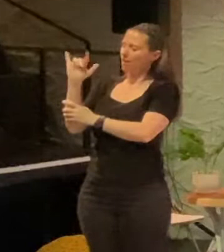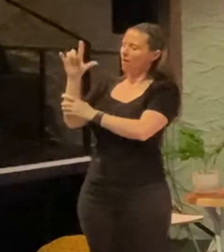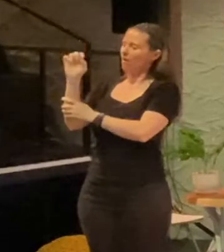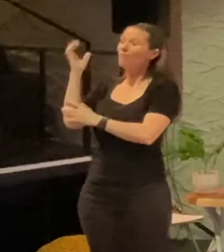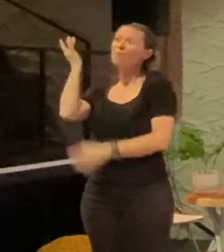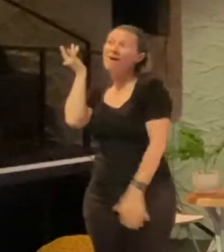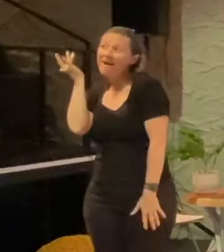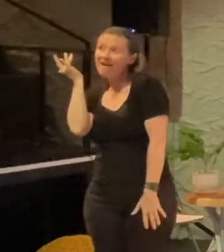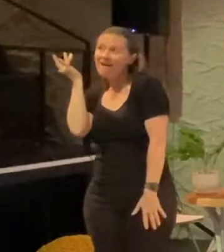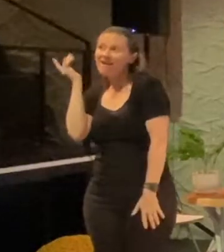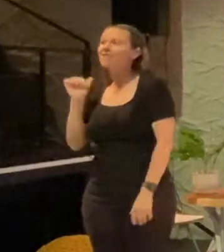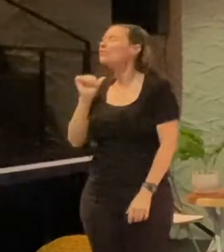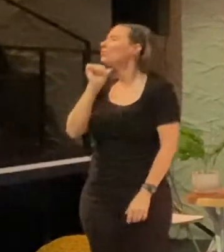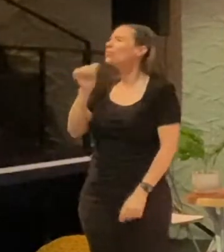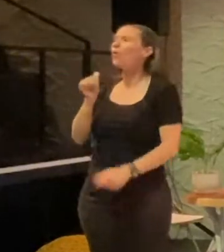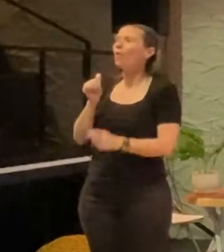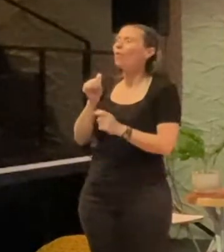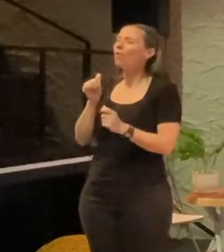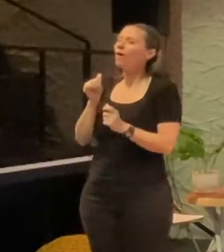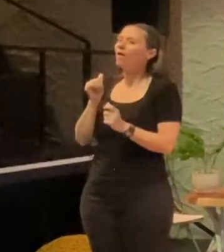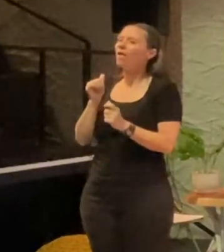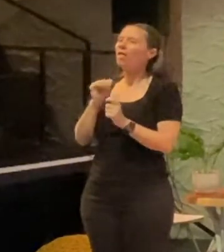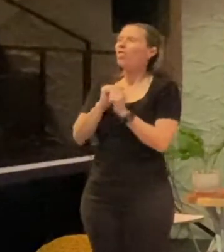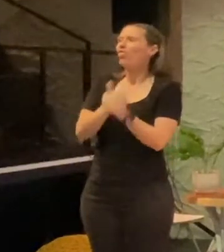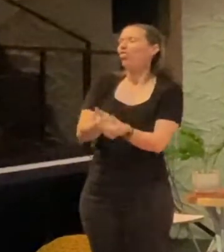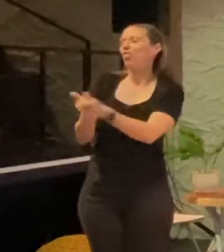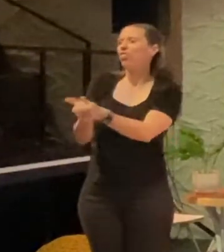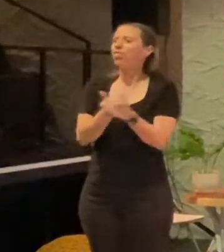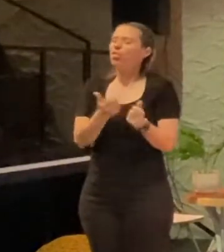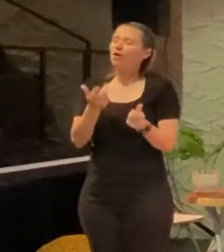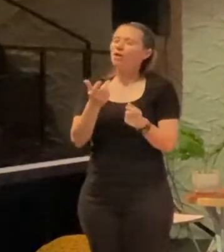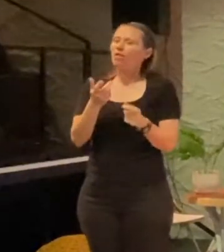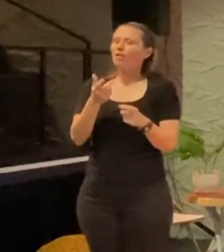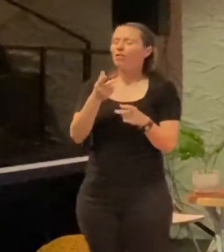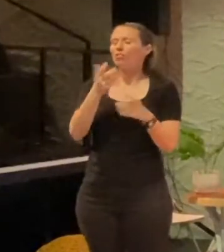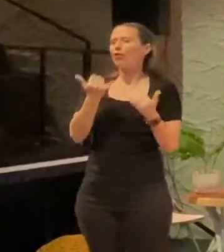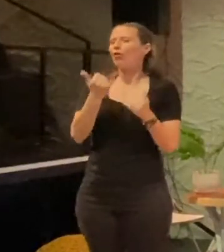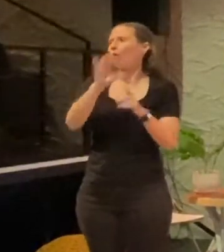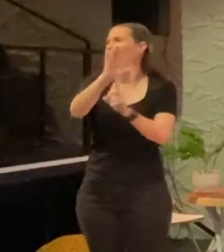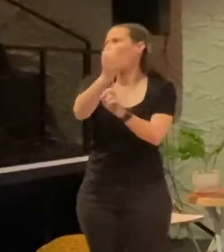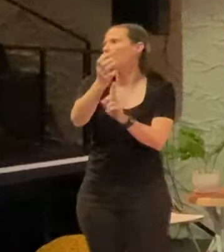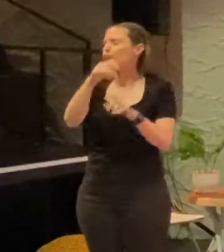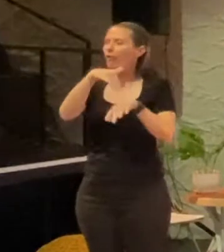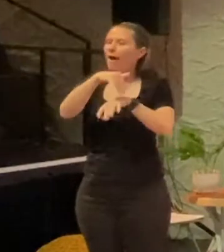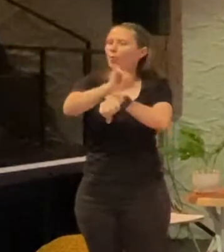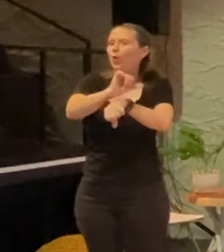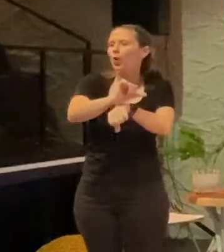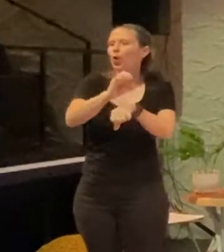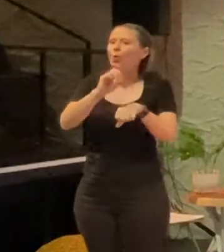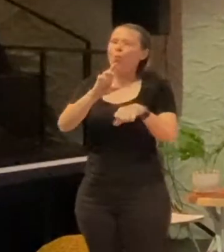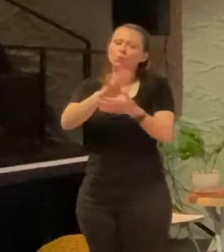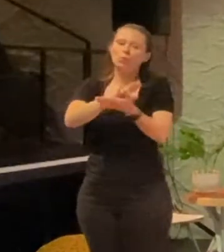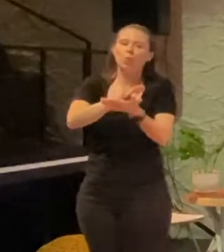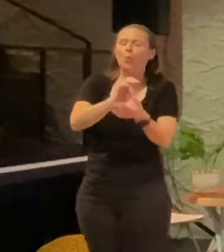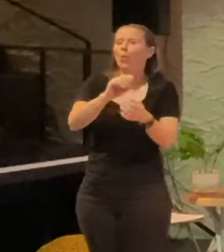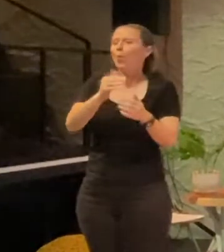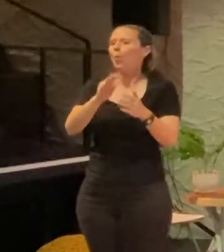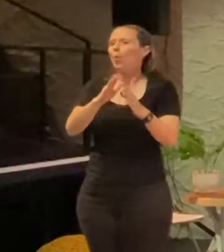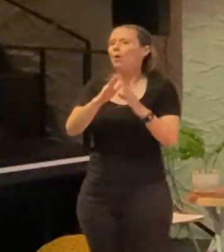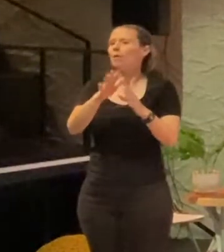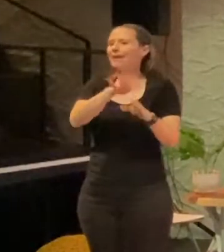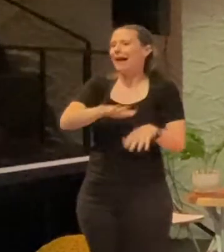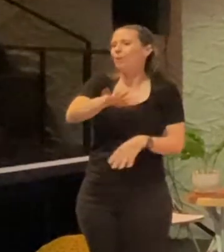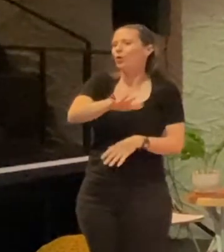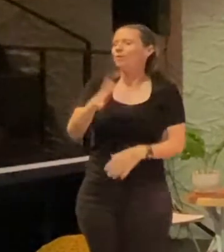You don't give into the current culture that's around you in your workplace or your school or your neighborhood. But